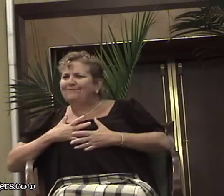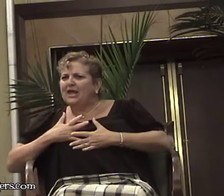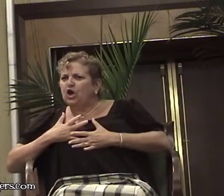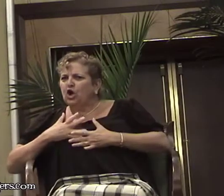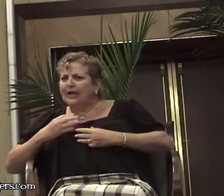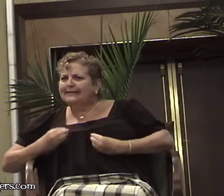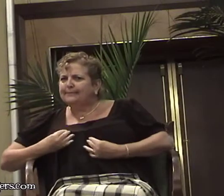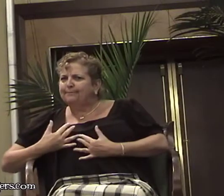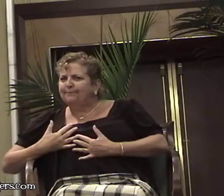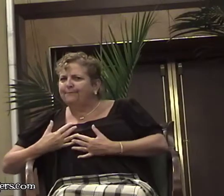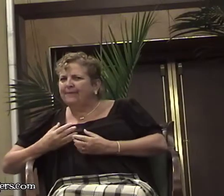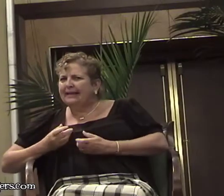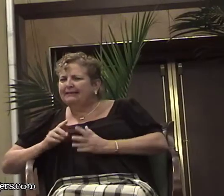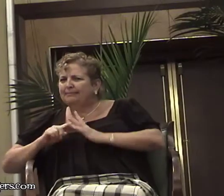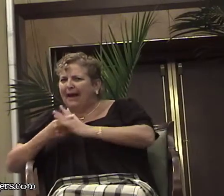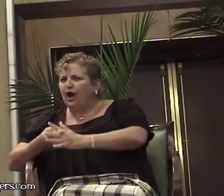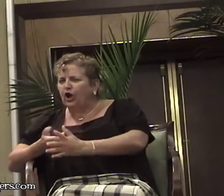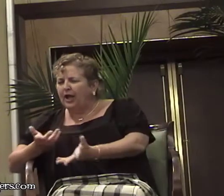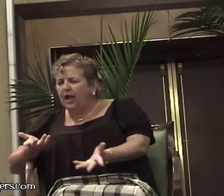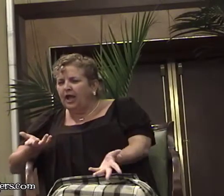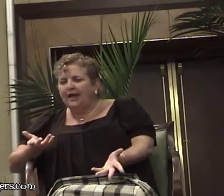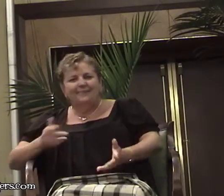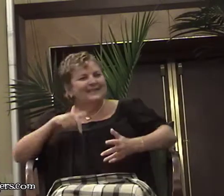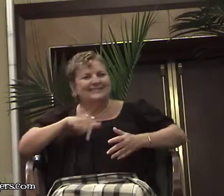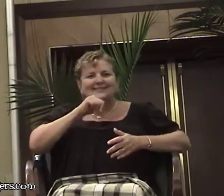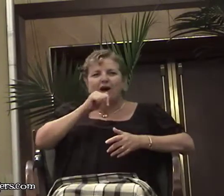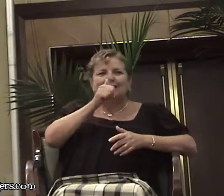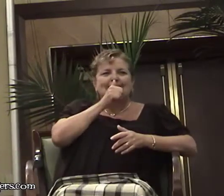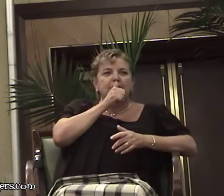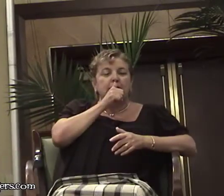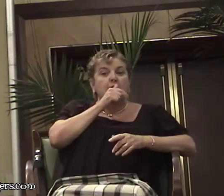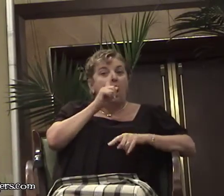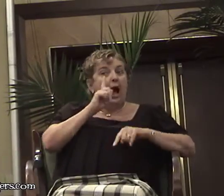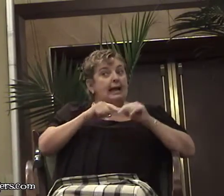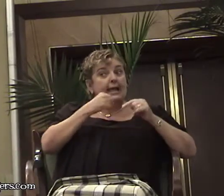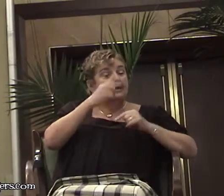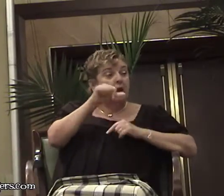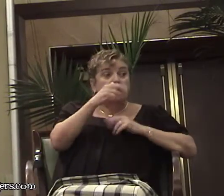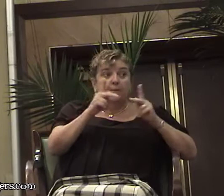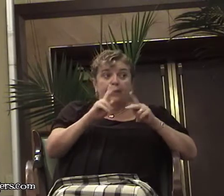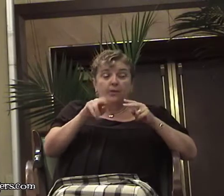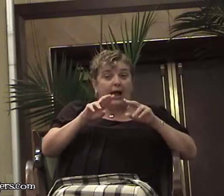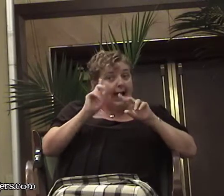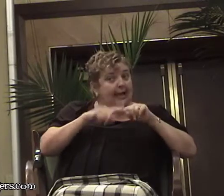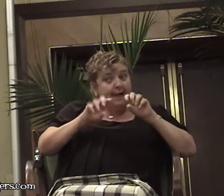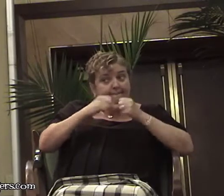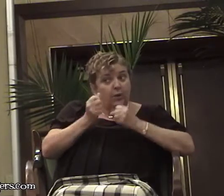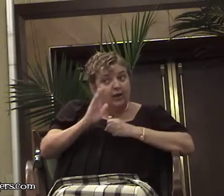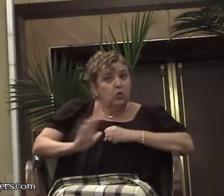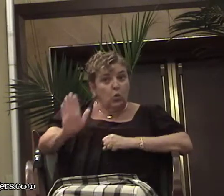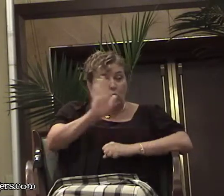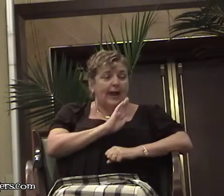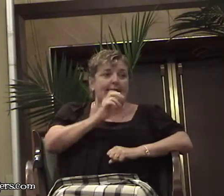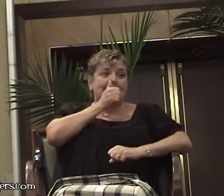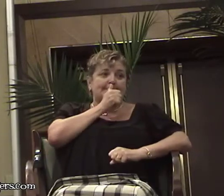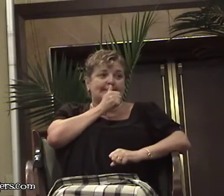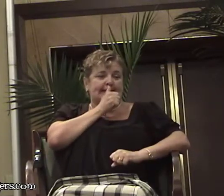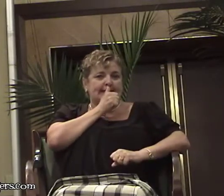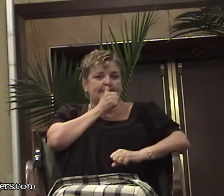society. However, I have no right to break your anonymity. I need to respect that. I was very involved in the area back home. We use our